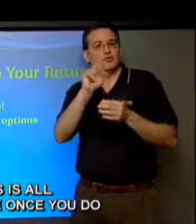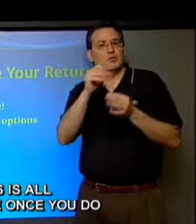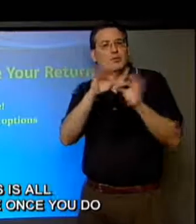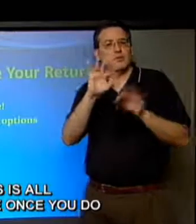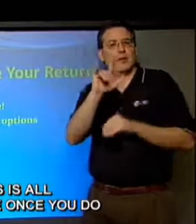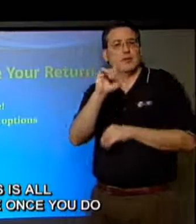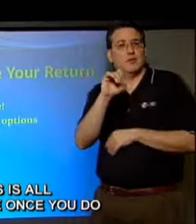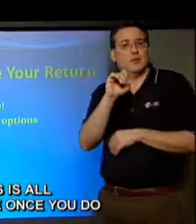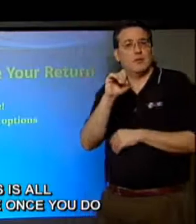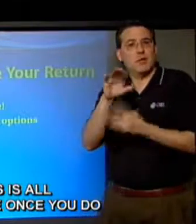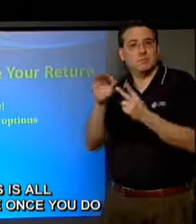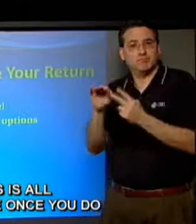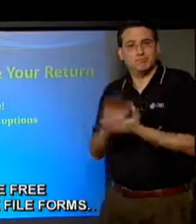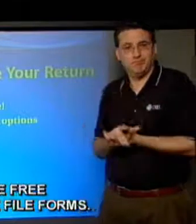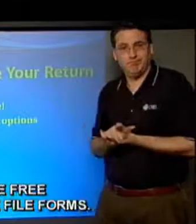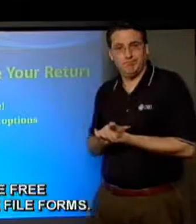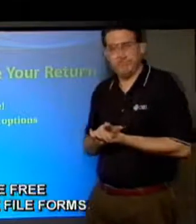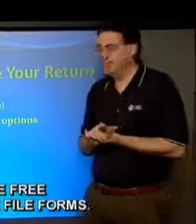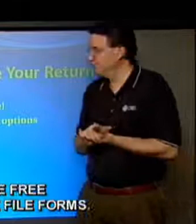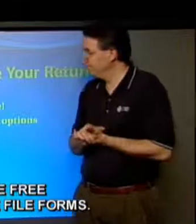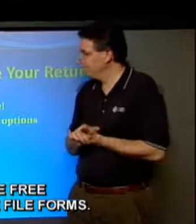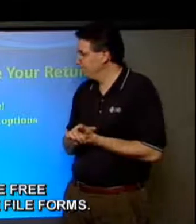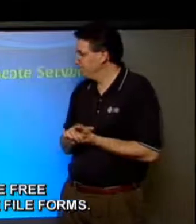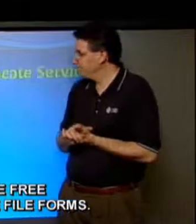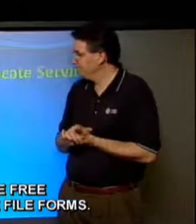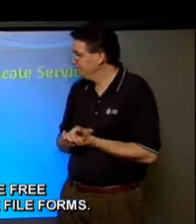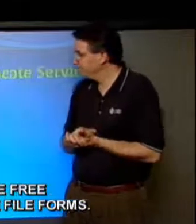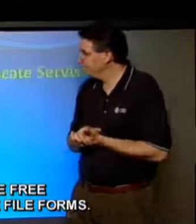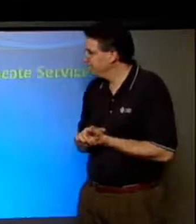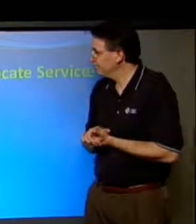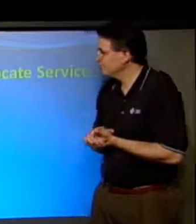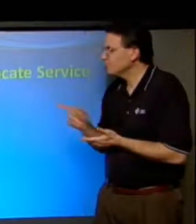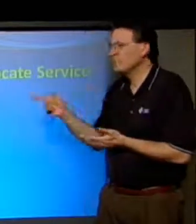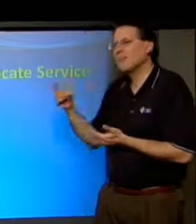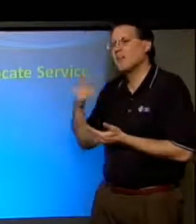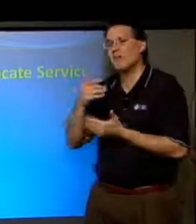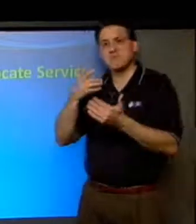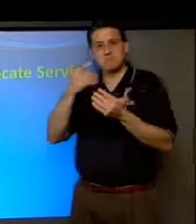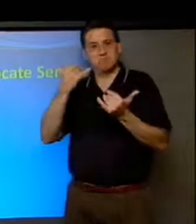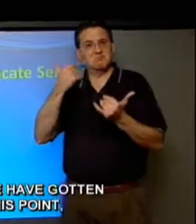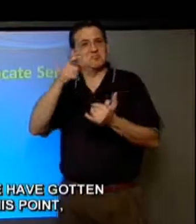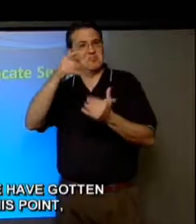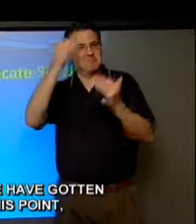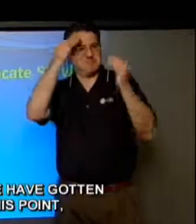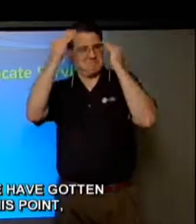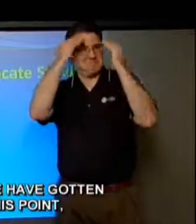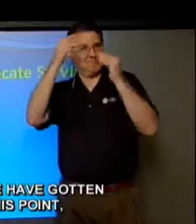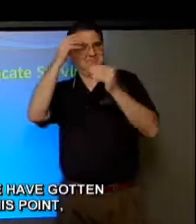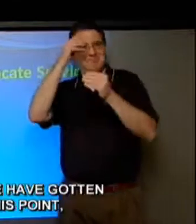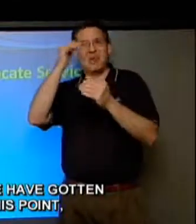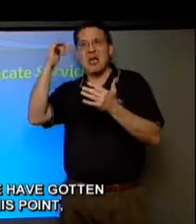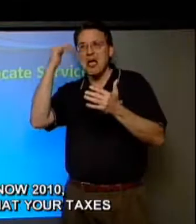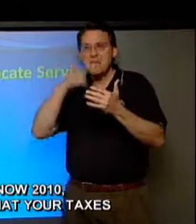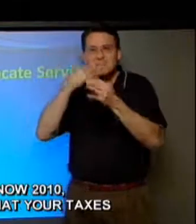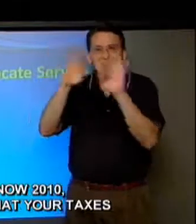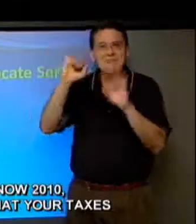available once you do the free file or free fillable file forms. So now we've gotten to this point, and we know